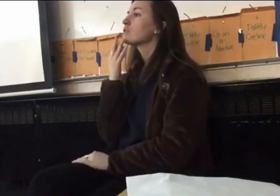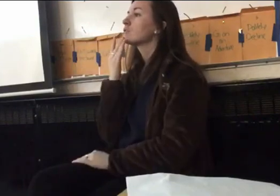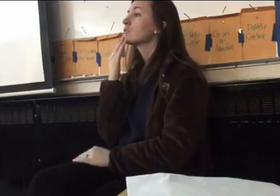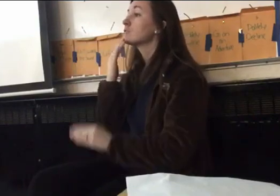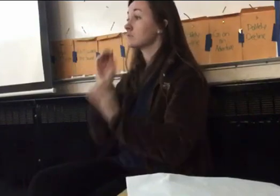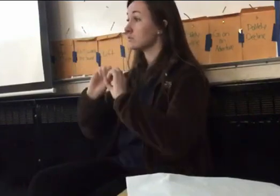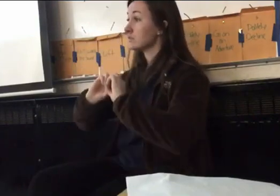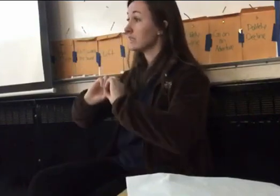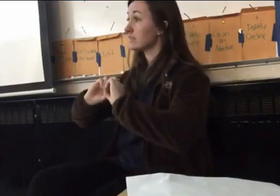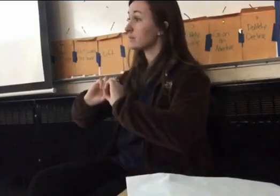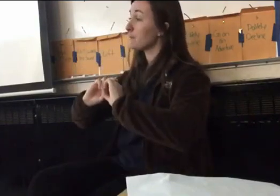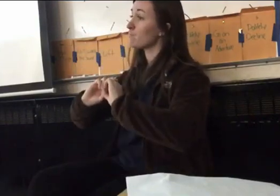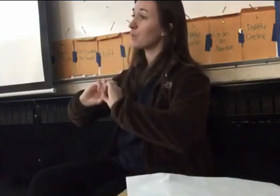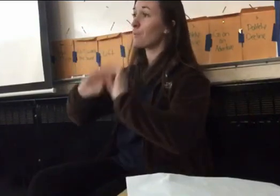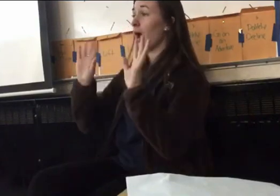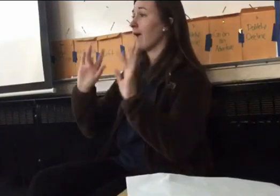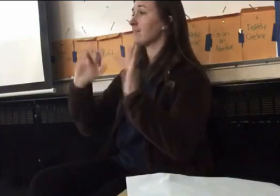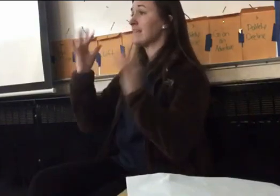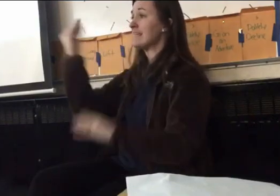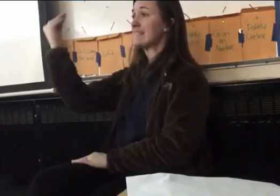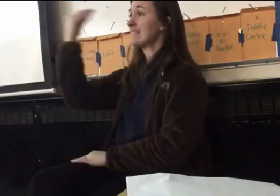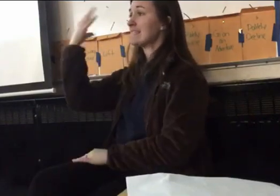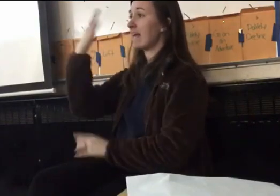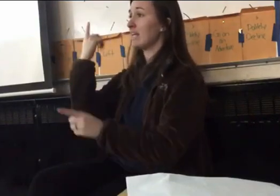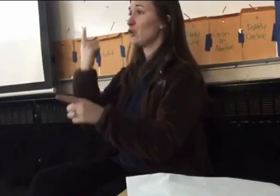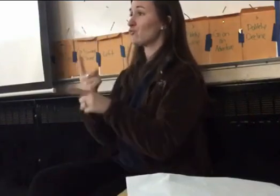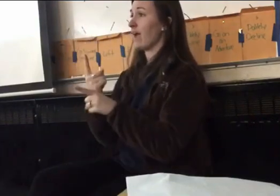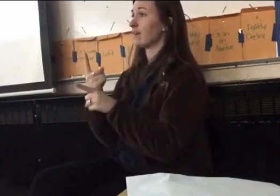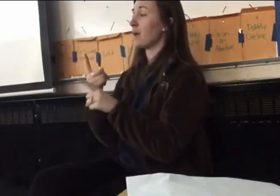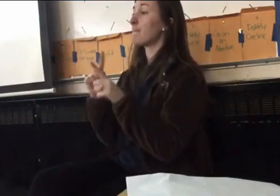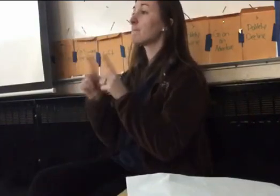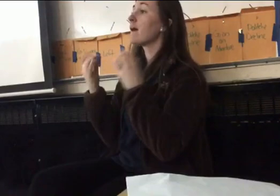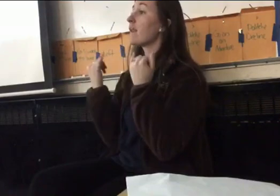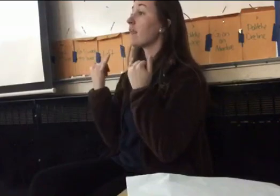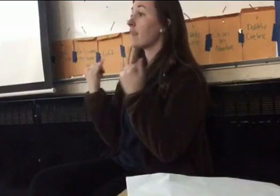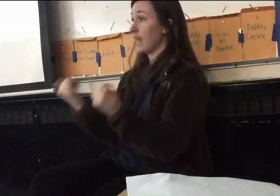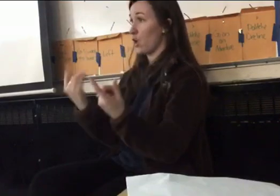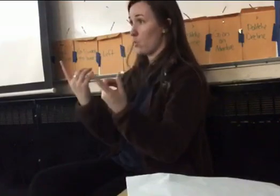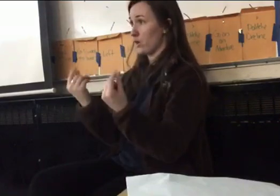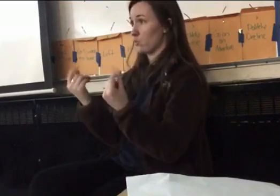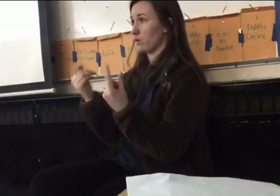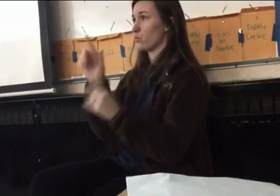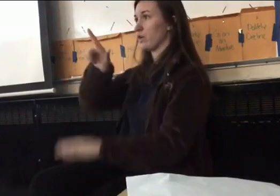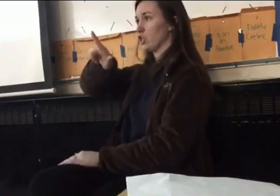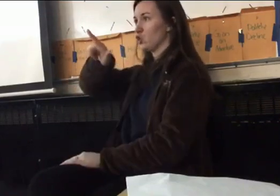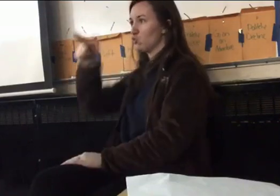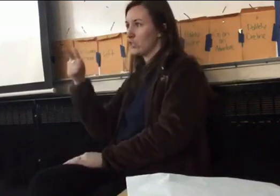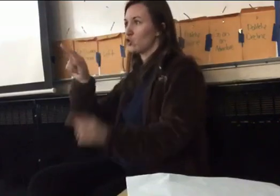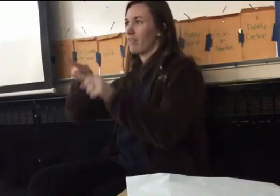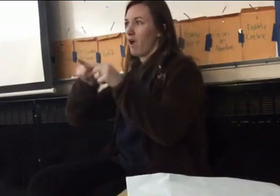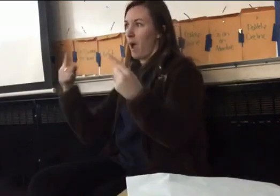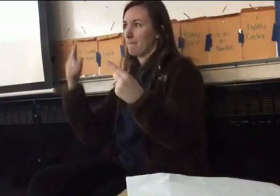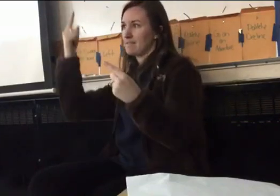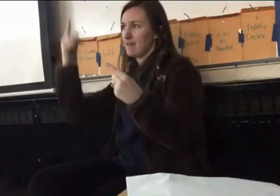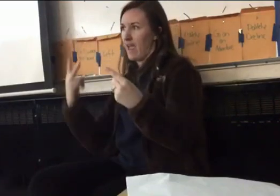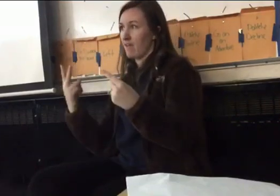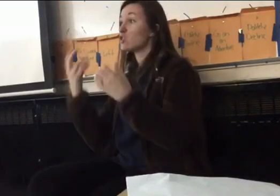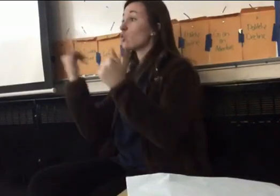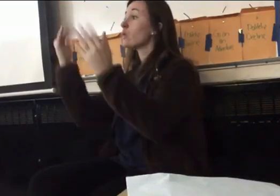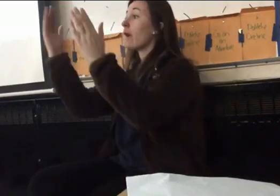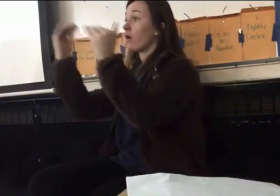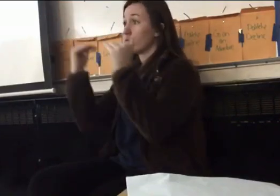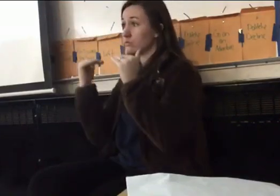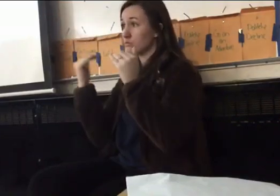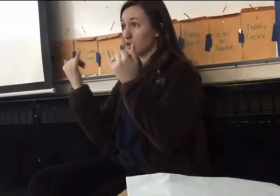It's bright, right? Bright, sunny, different things like that. Now what we're going to do is we're going to switch to the opposite side. So this is part 2. So you have 3